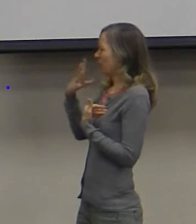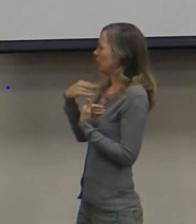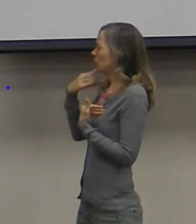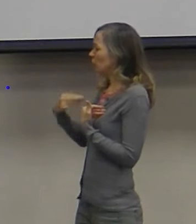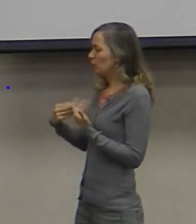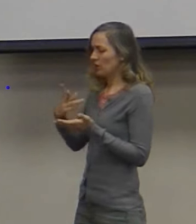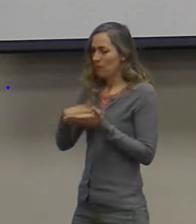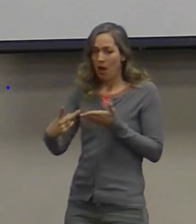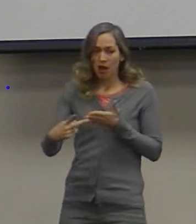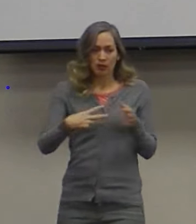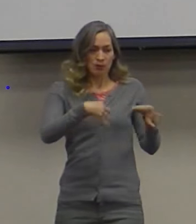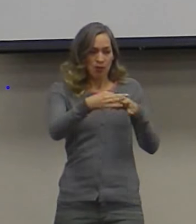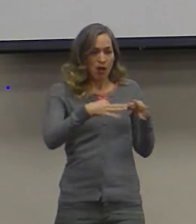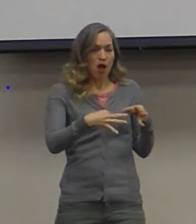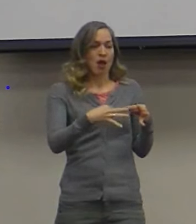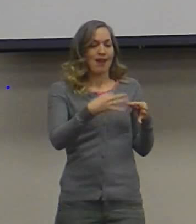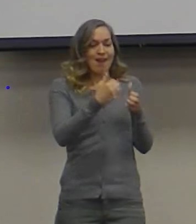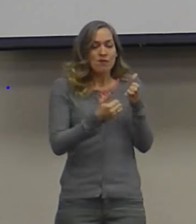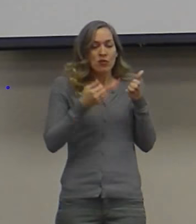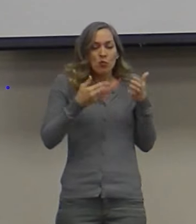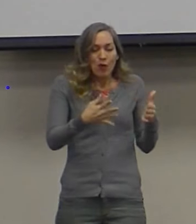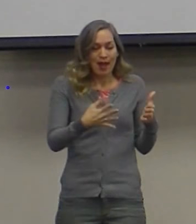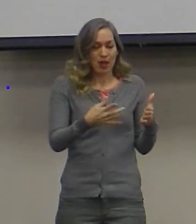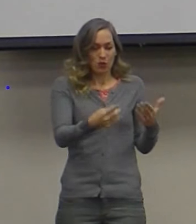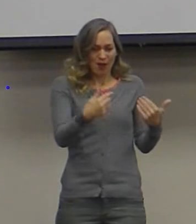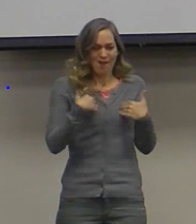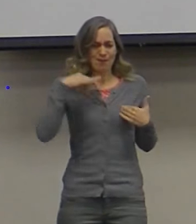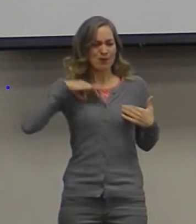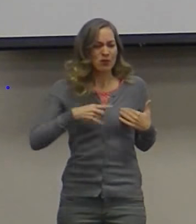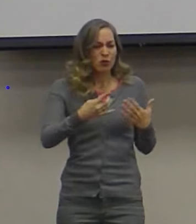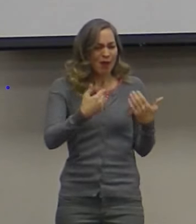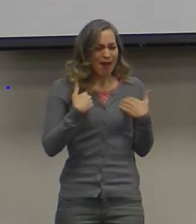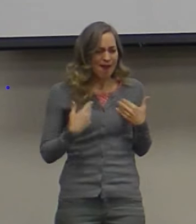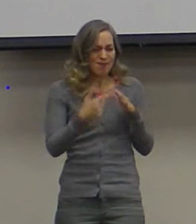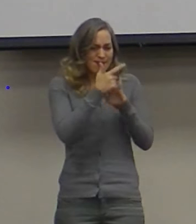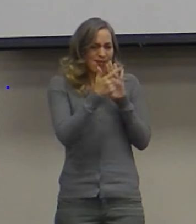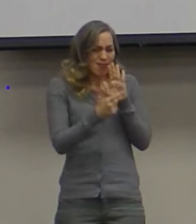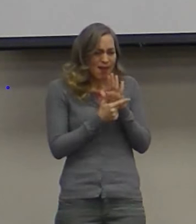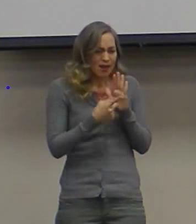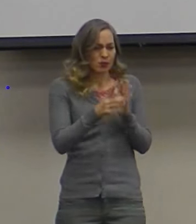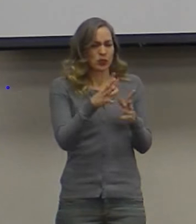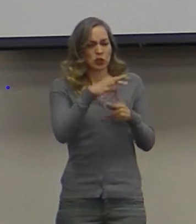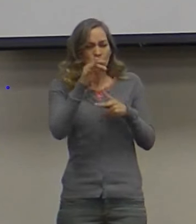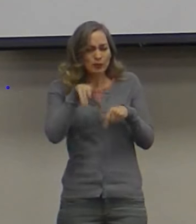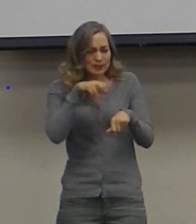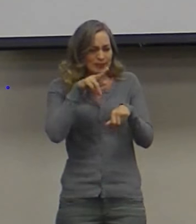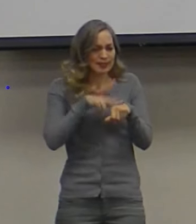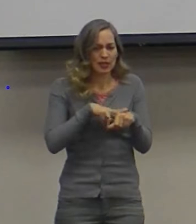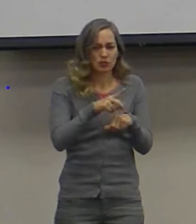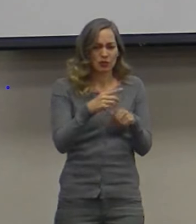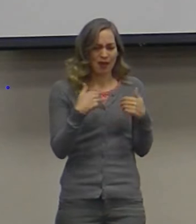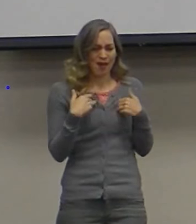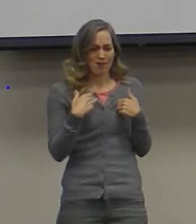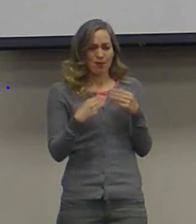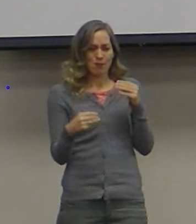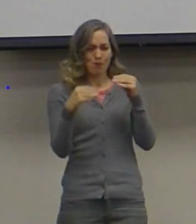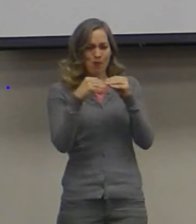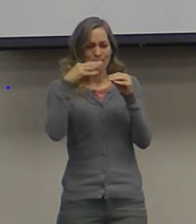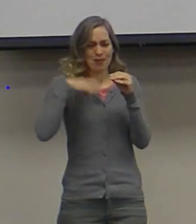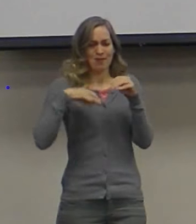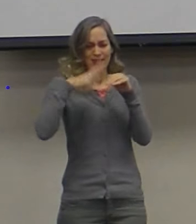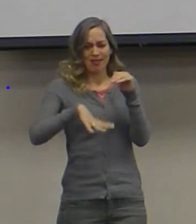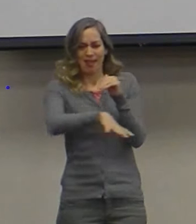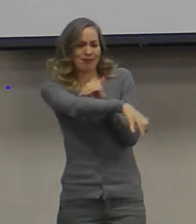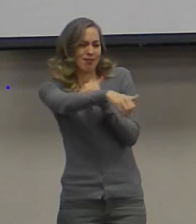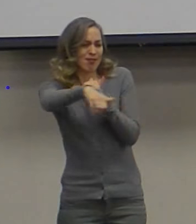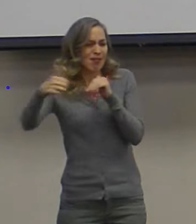there's a benefit. You have the law. You were chosen as a nation by God. You have a benefit above everybody else because God chose